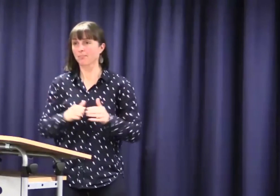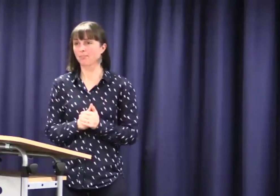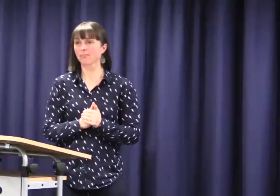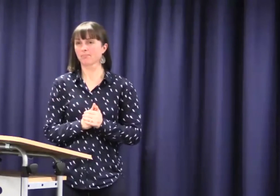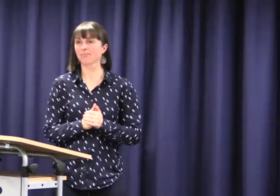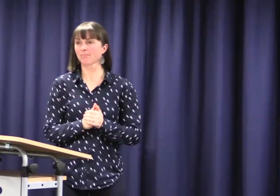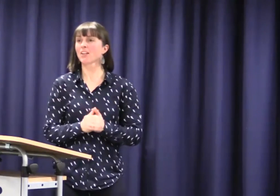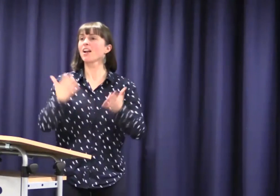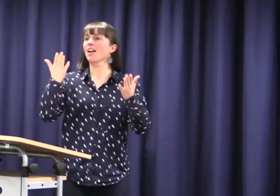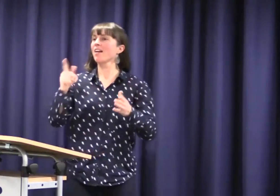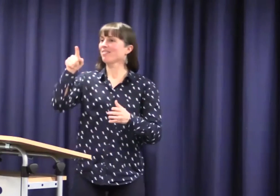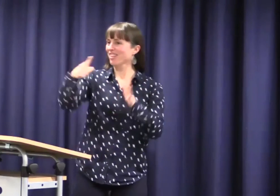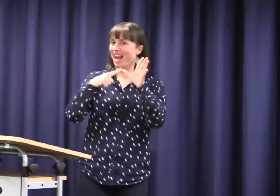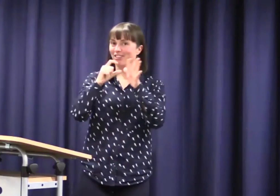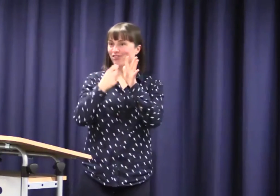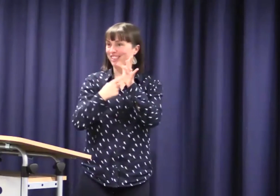go.